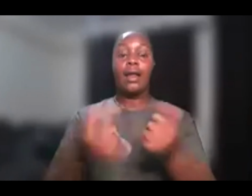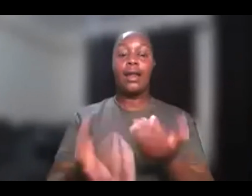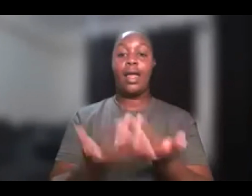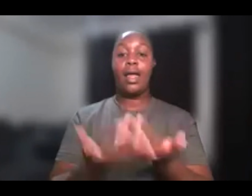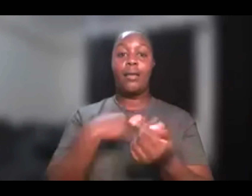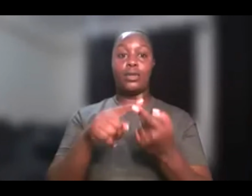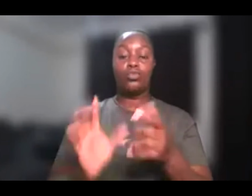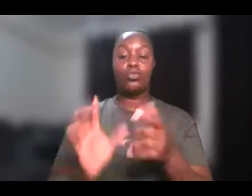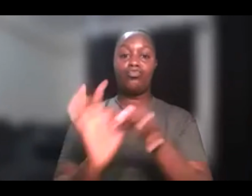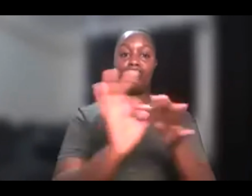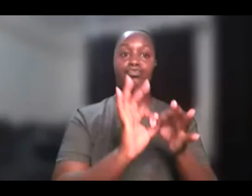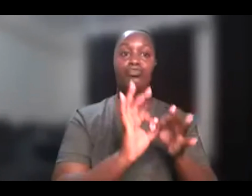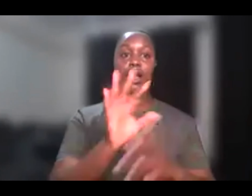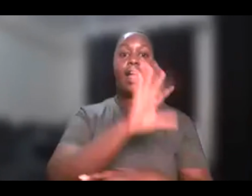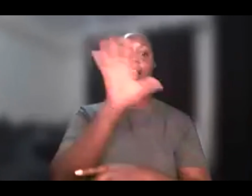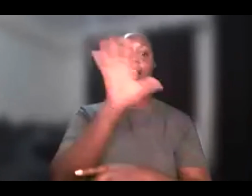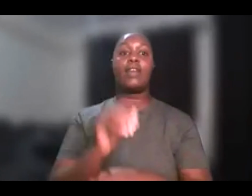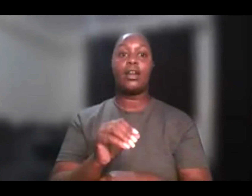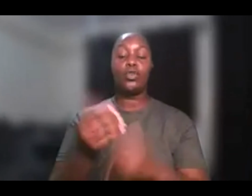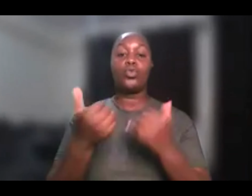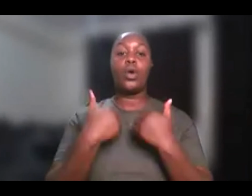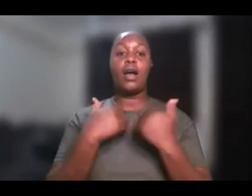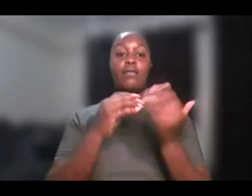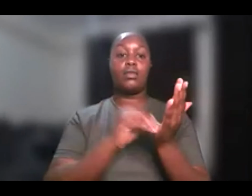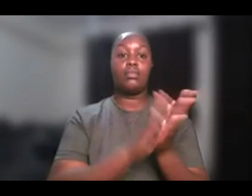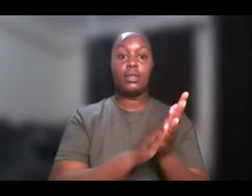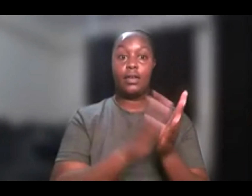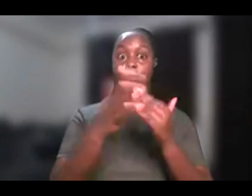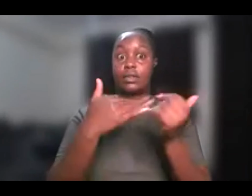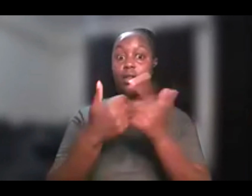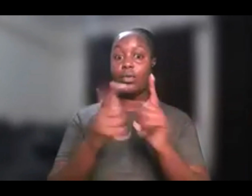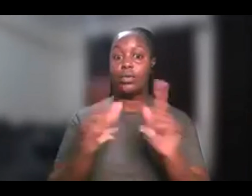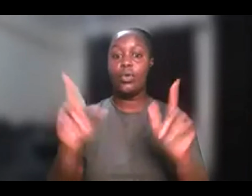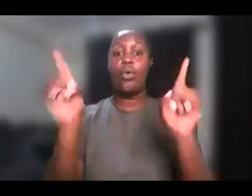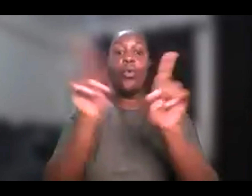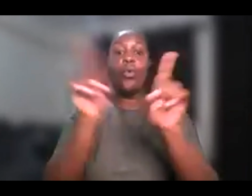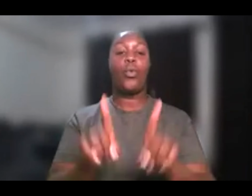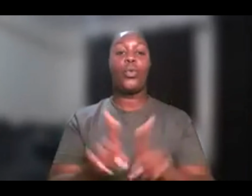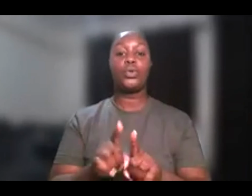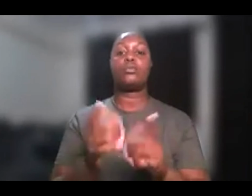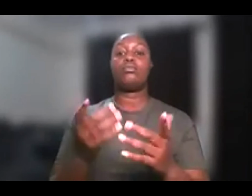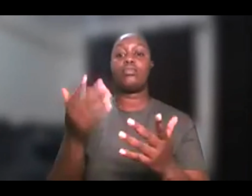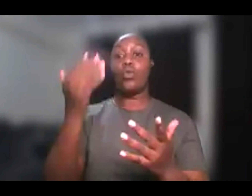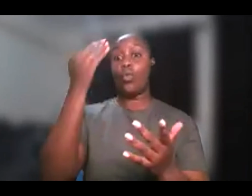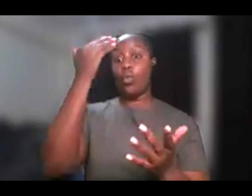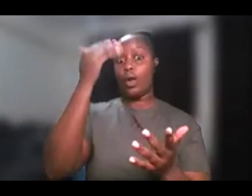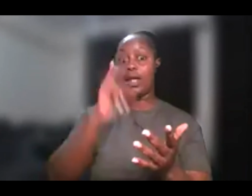We understand the variances that exist and the cultural nuances. So it makes sense that yes, we